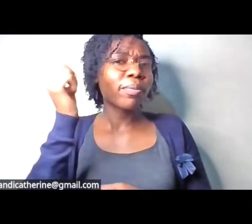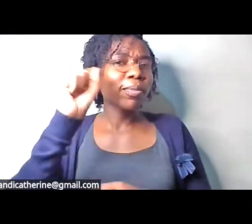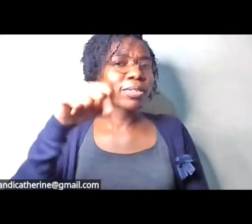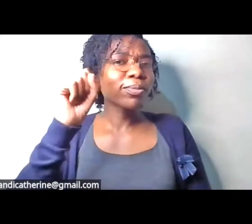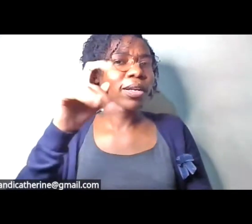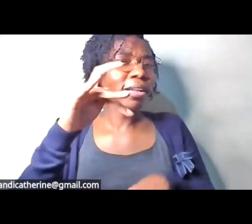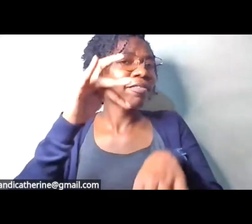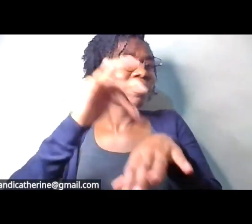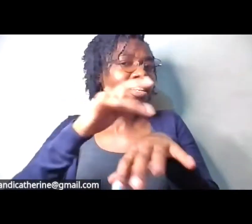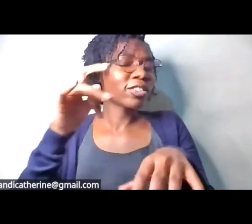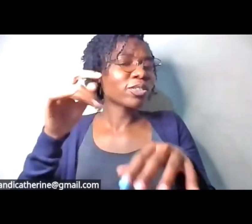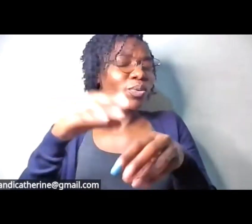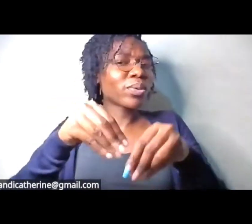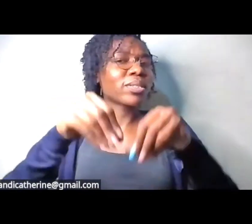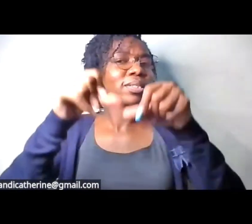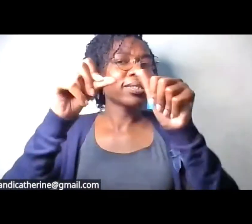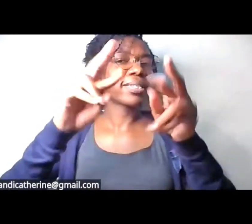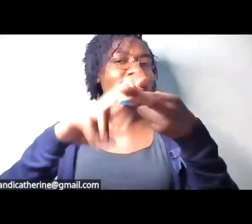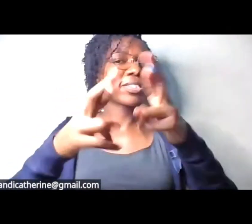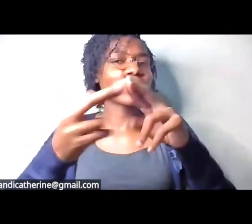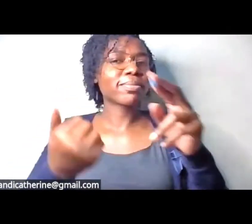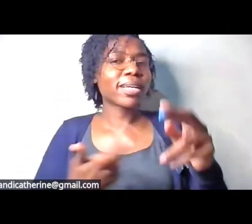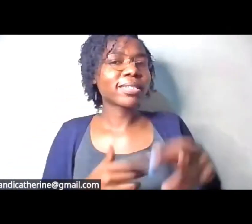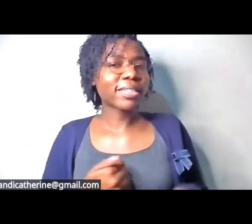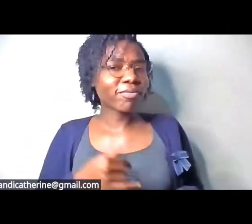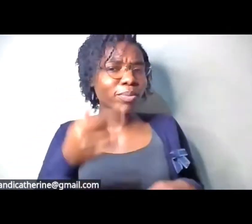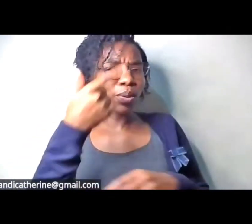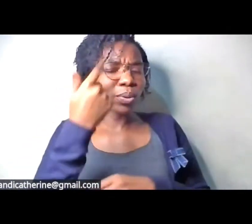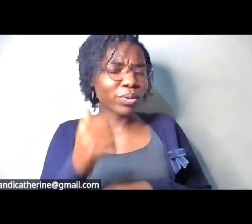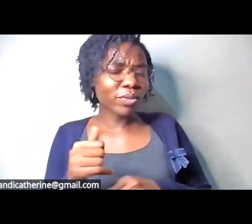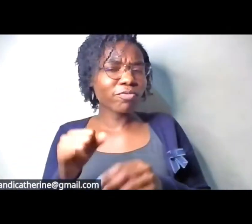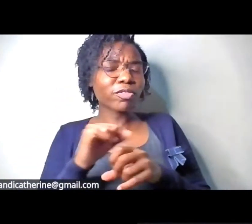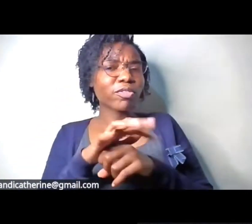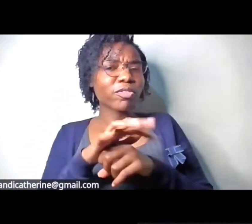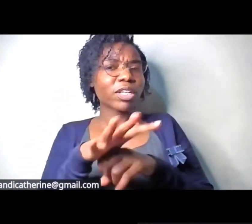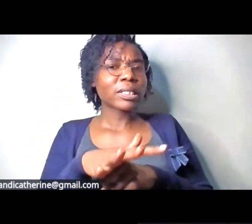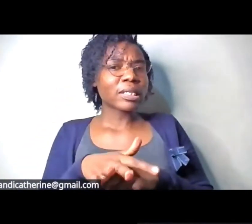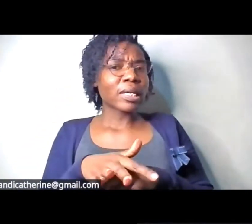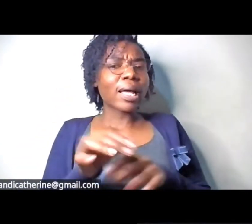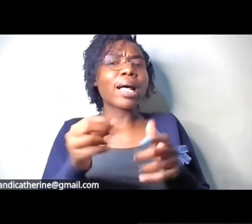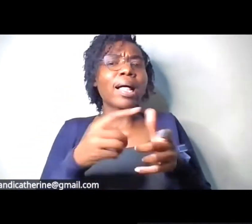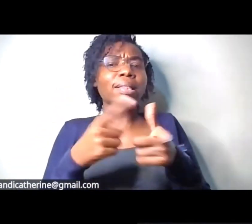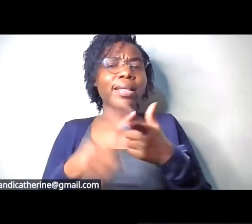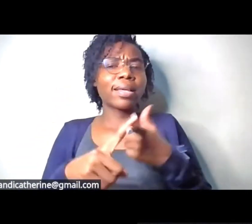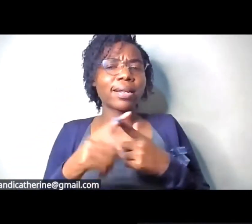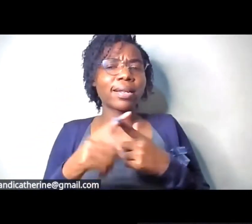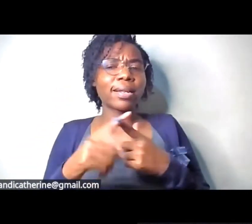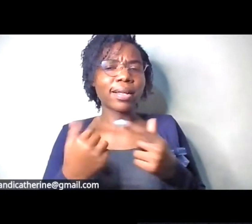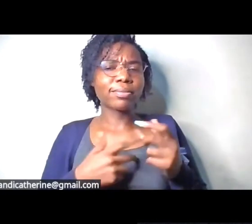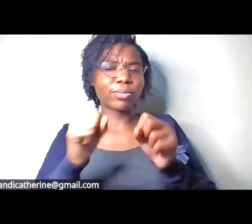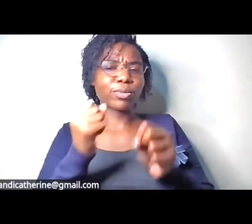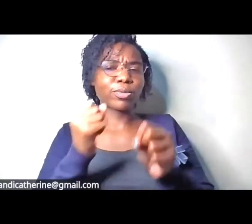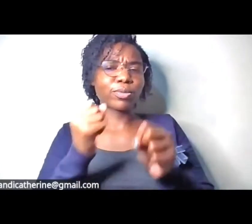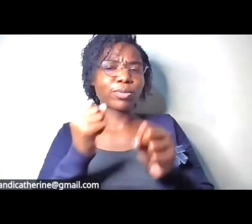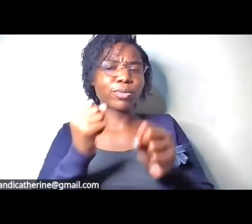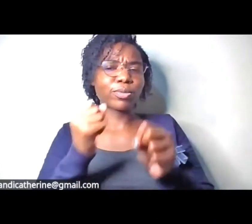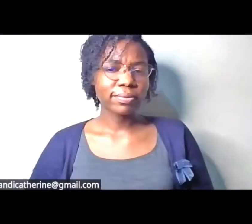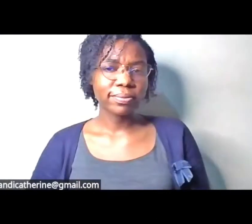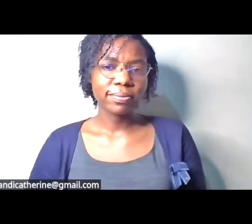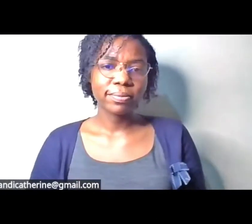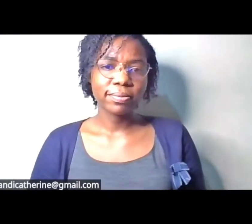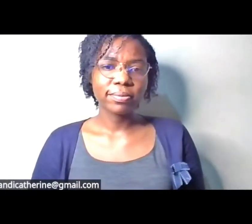we have because of that influence? And what can we do about it? I